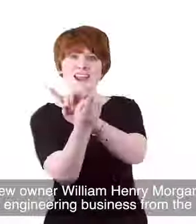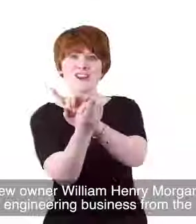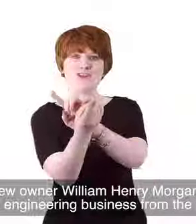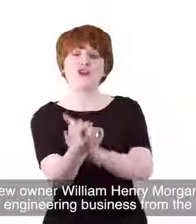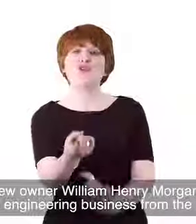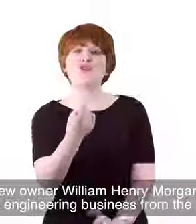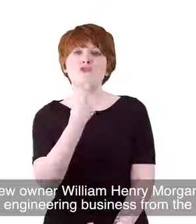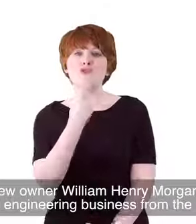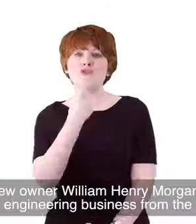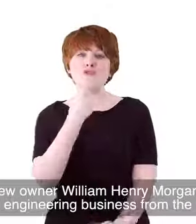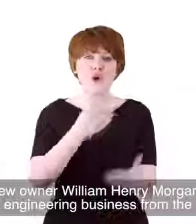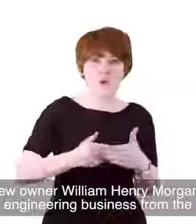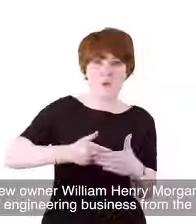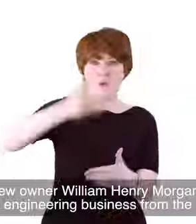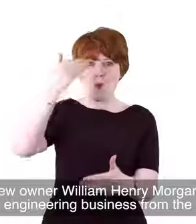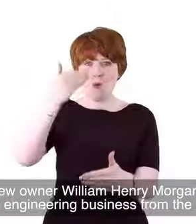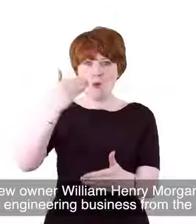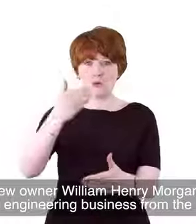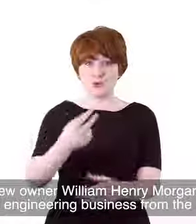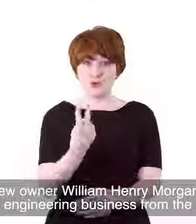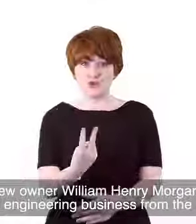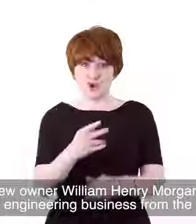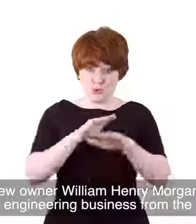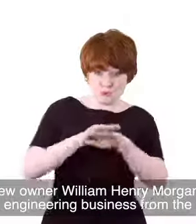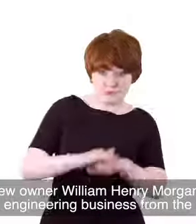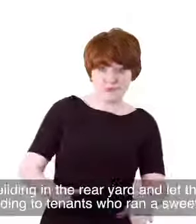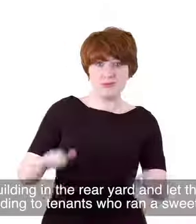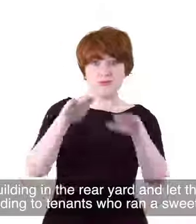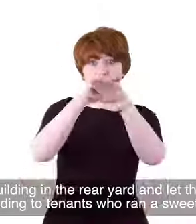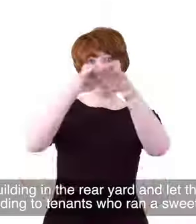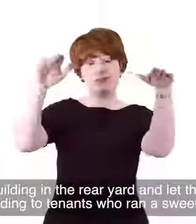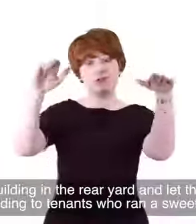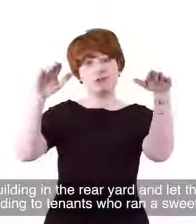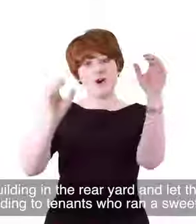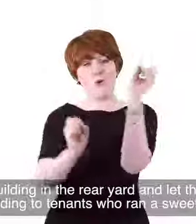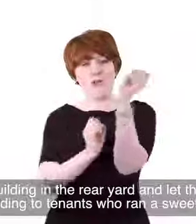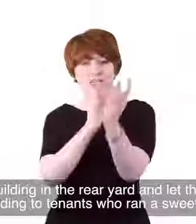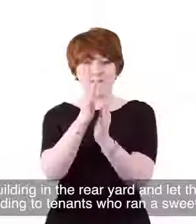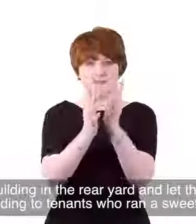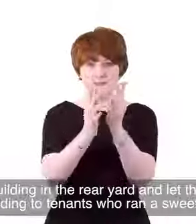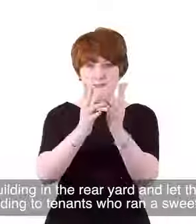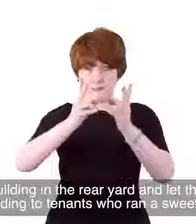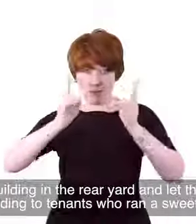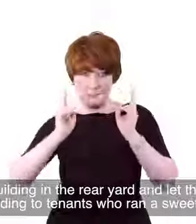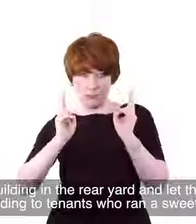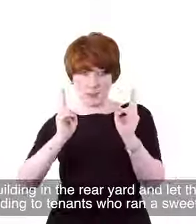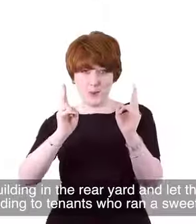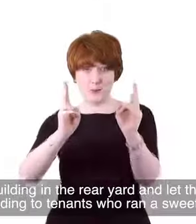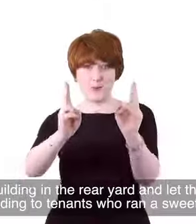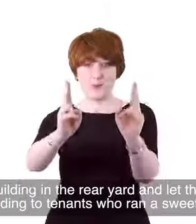Henry Morgan ran his electrical engineering business from the former stables building in the rear yard and let the front of the building to tenants